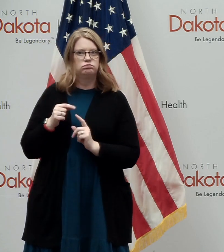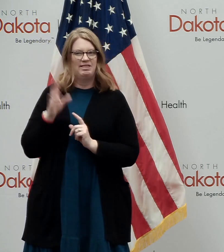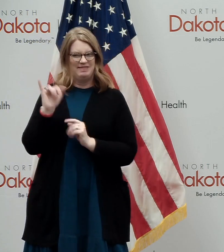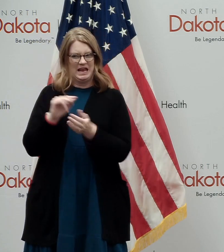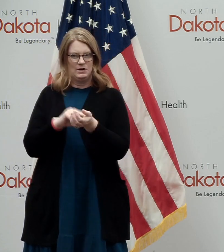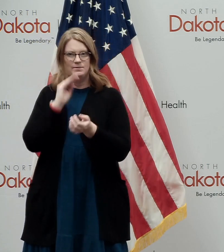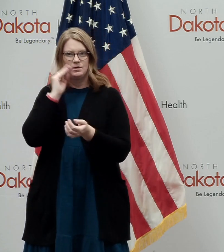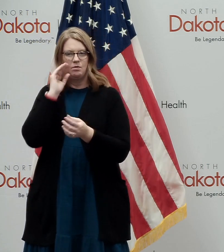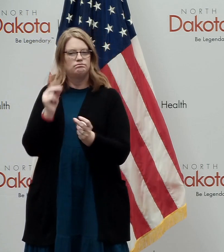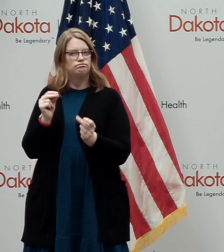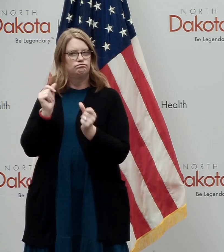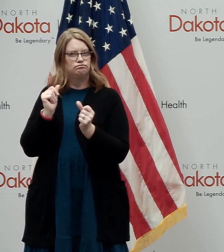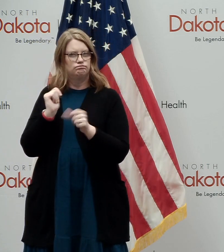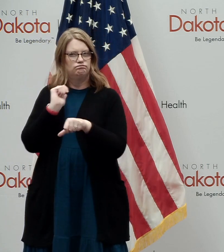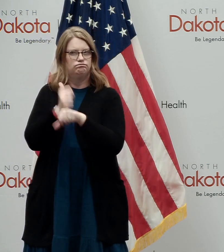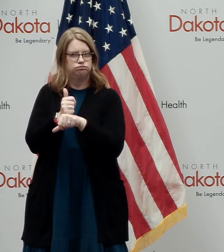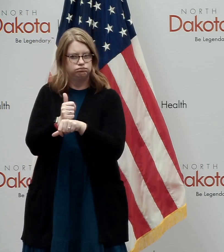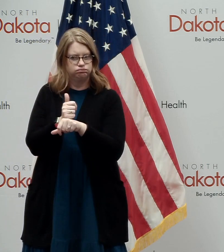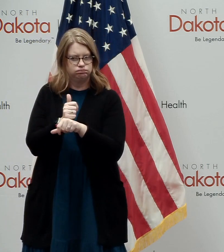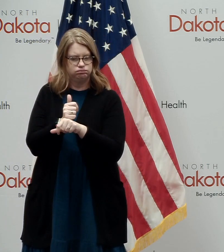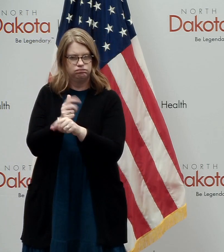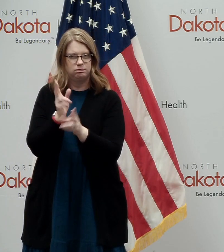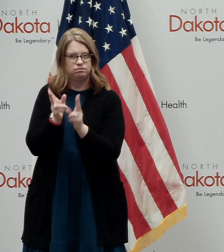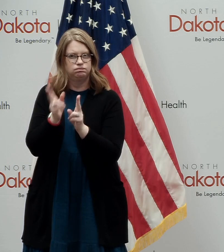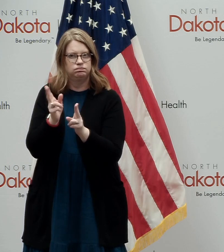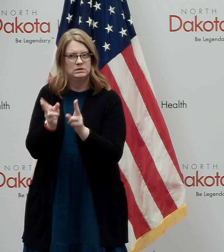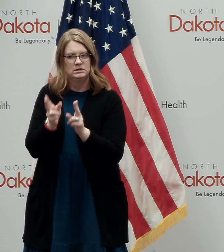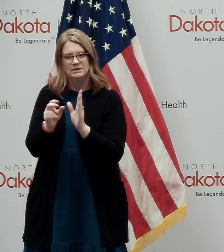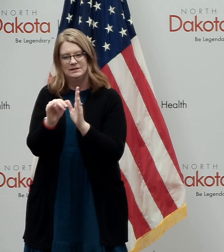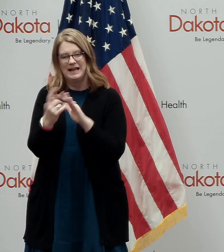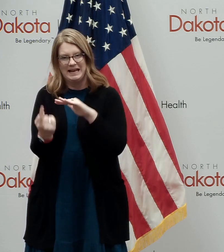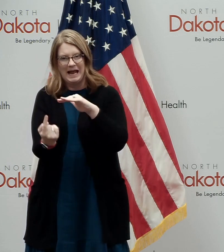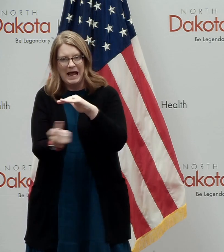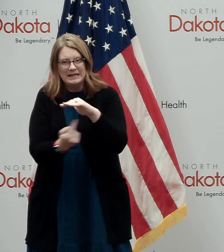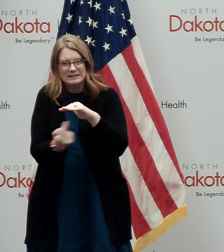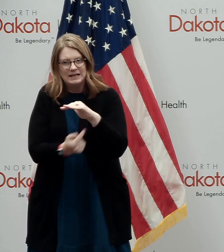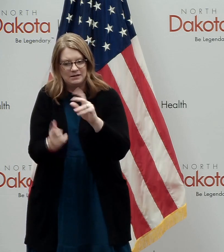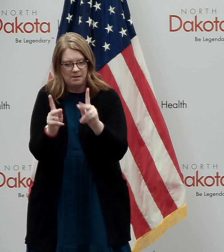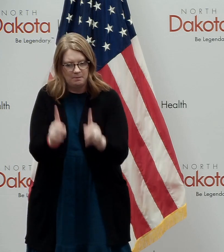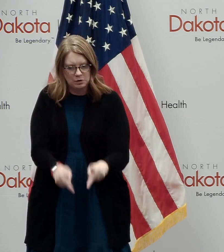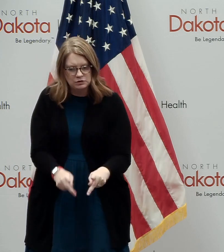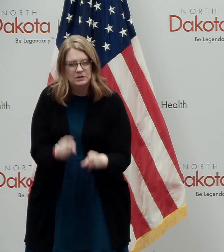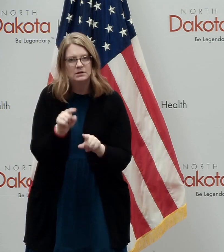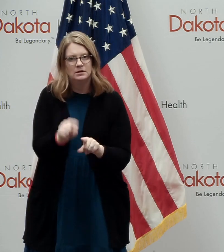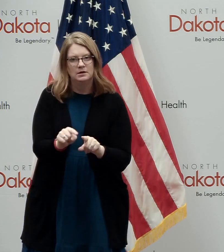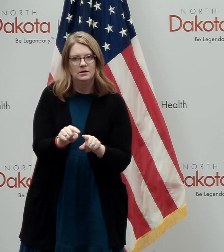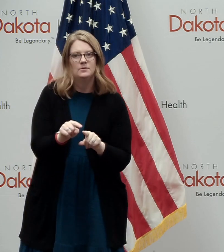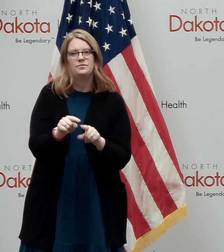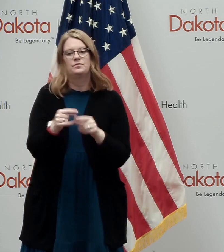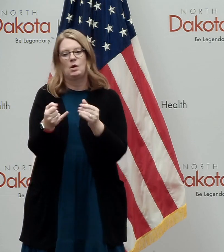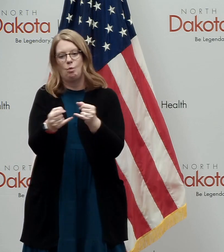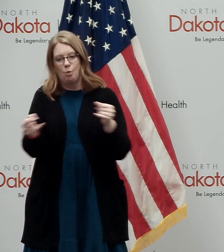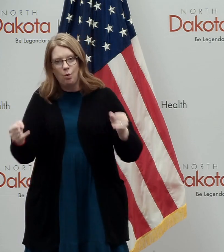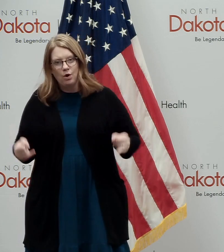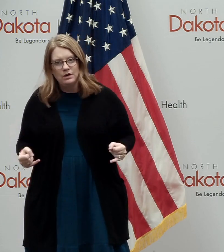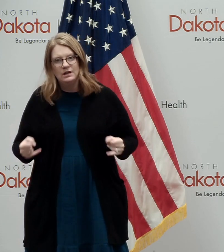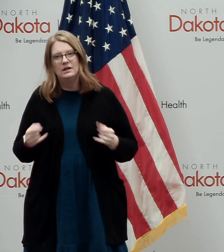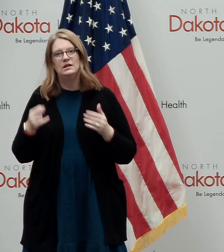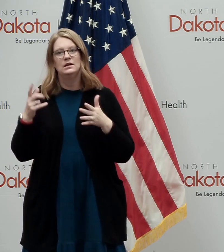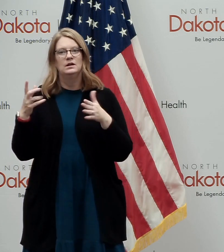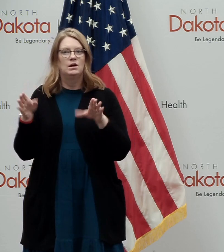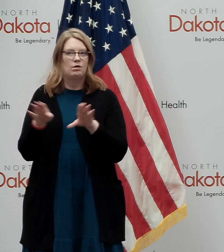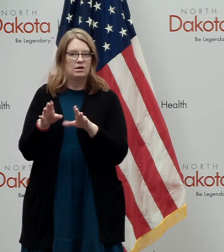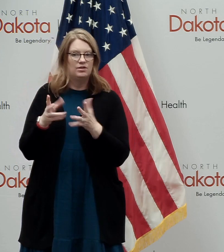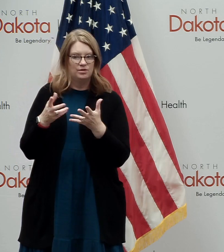have. The great work they've done on the front lines is to immediately isolate that individual, quarantine close